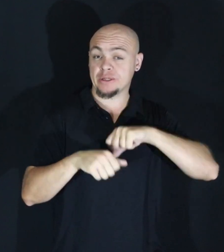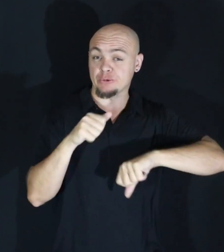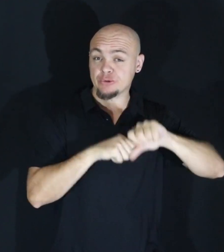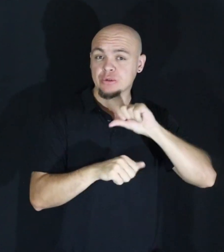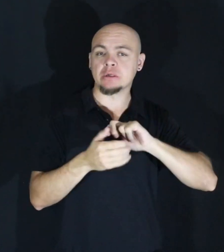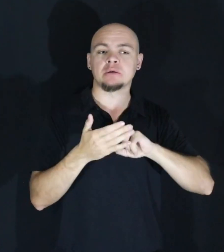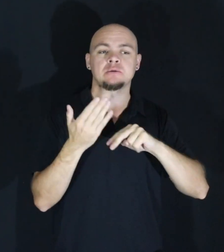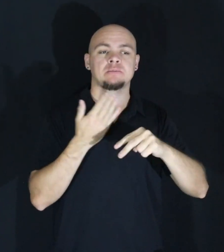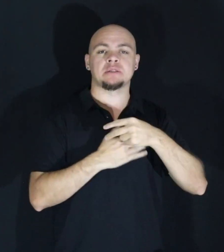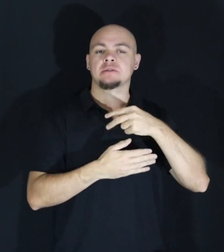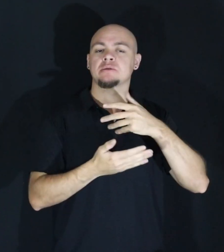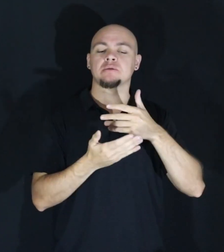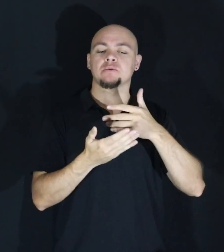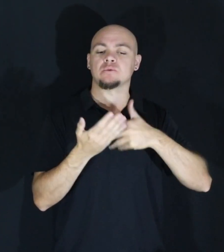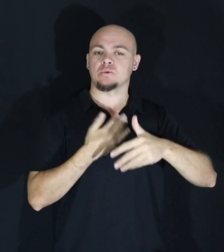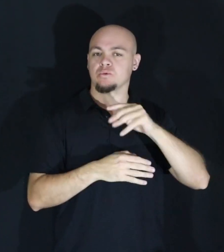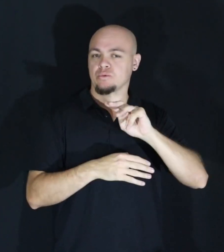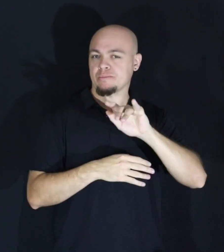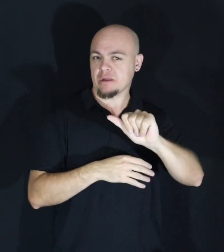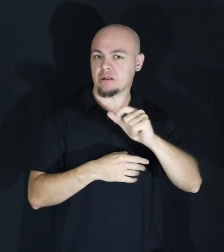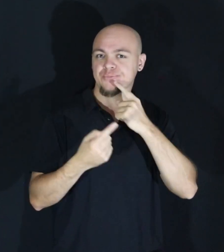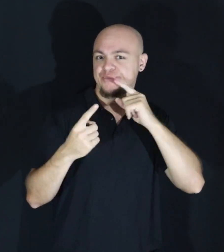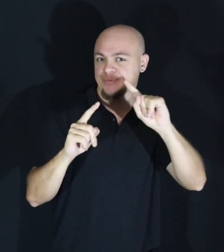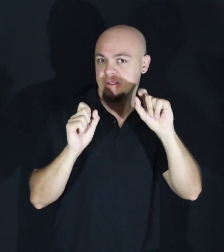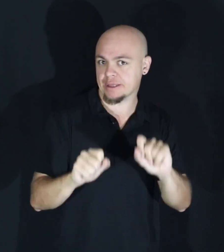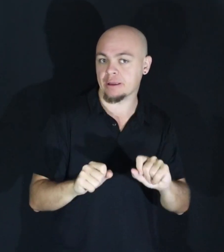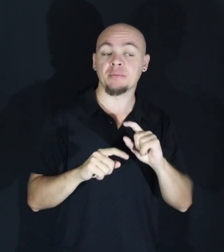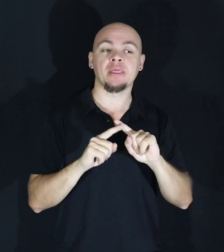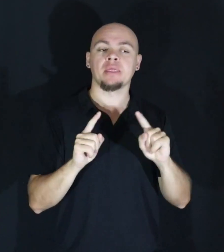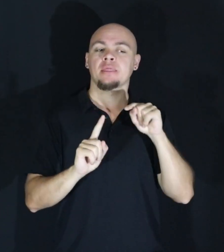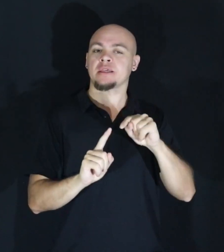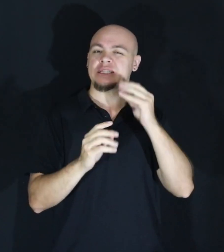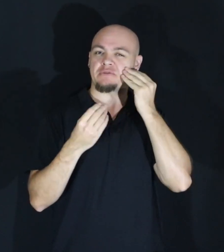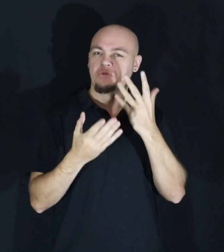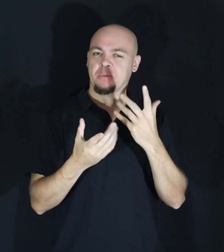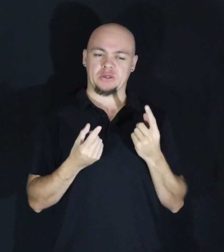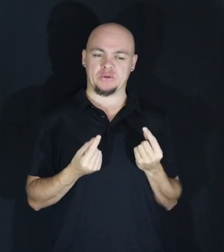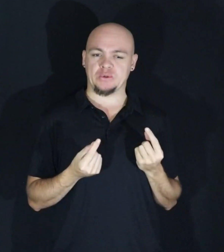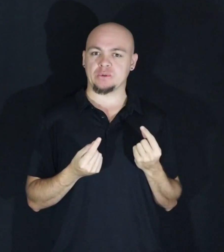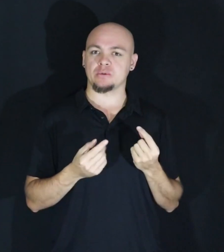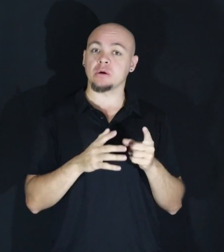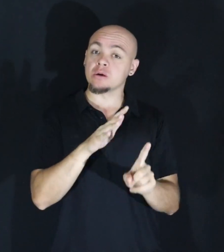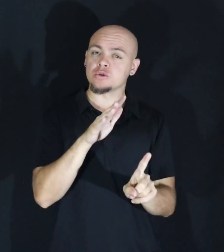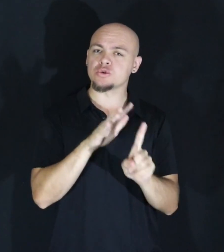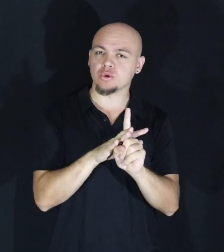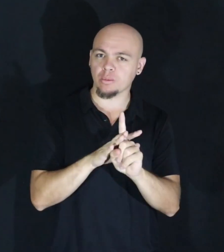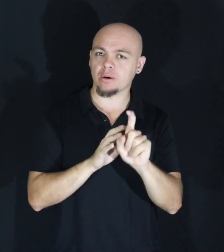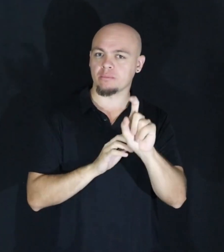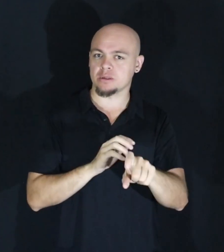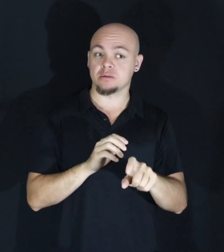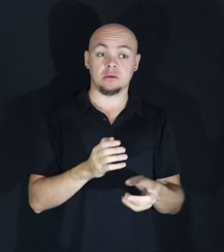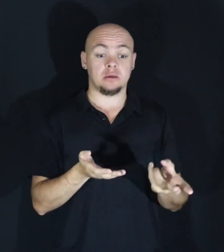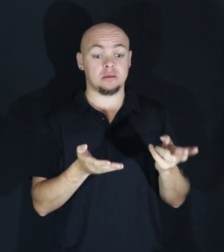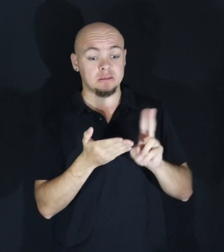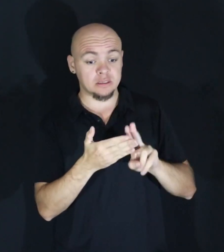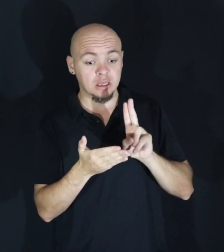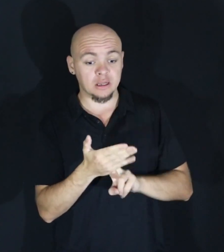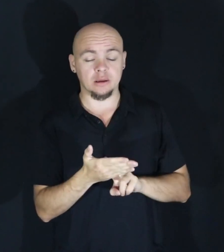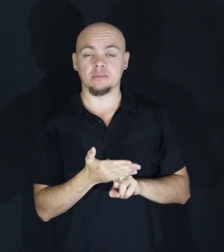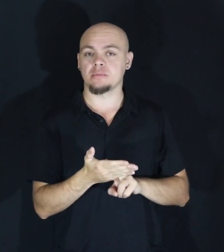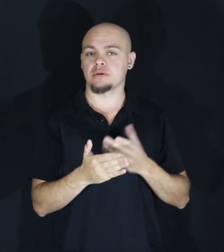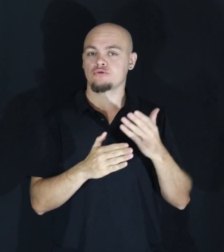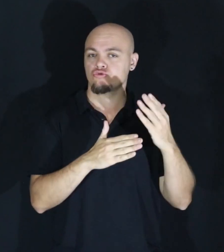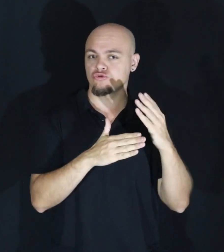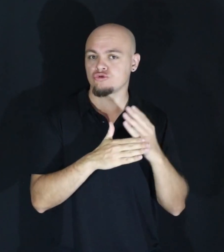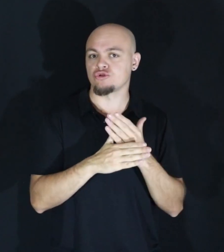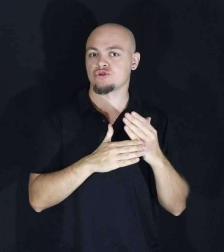social media work for us. So what can you do with this information? Show up, sign up,